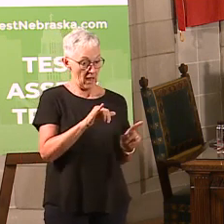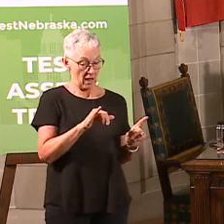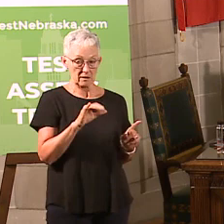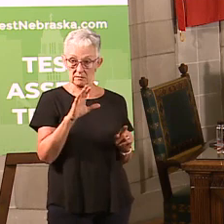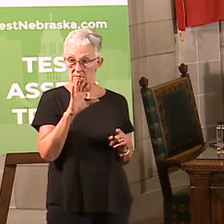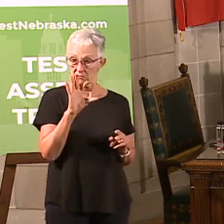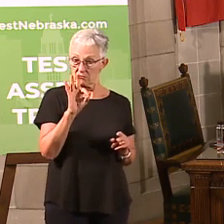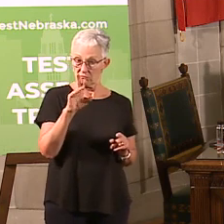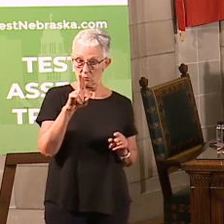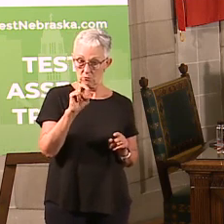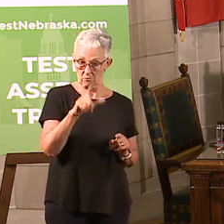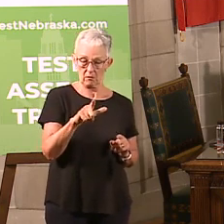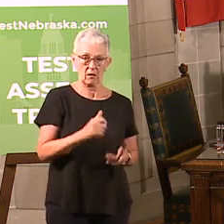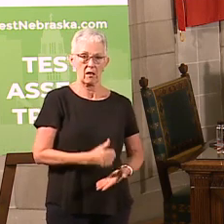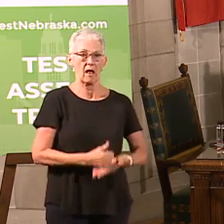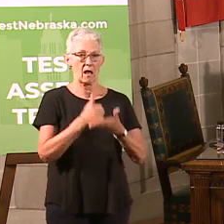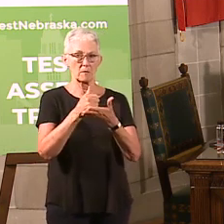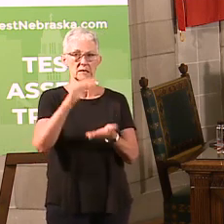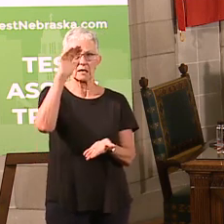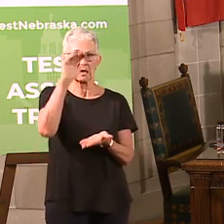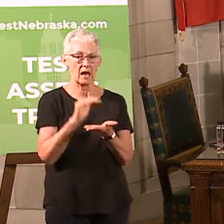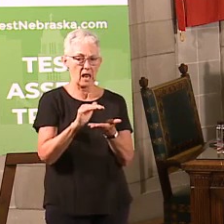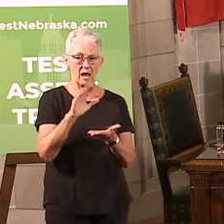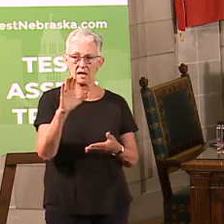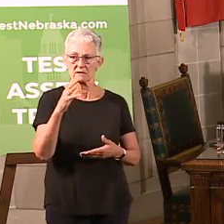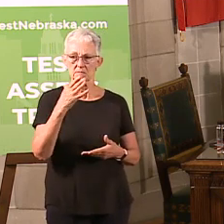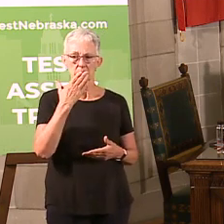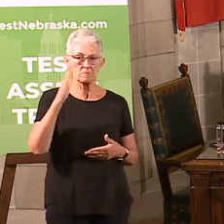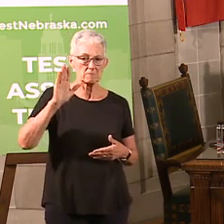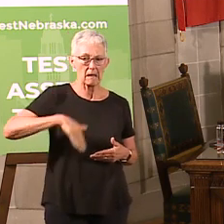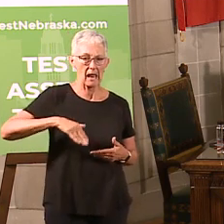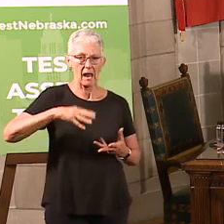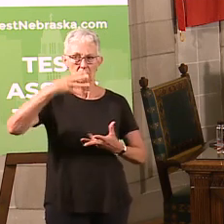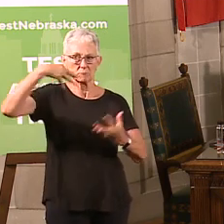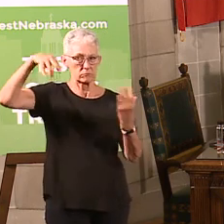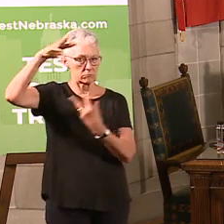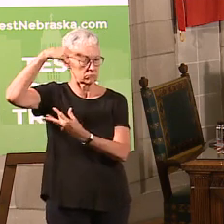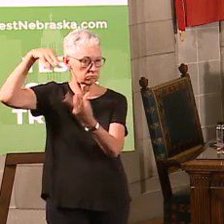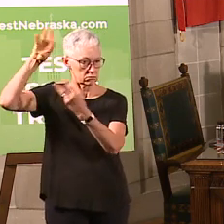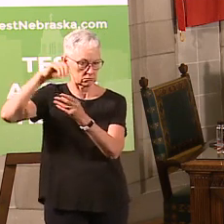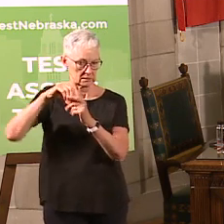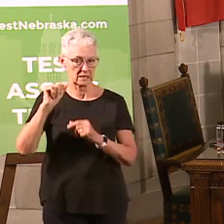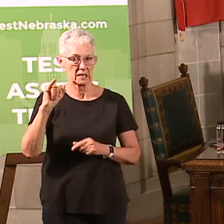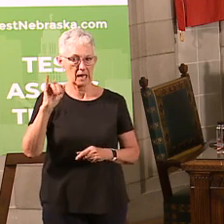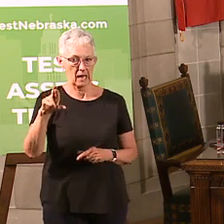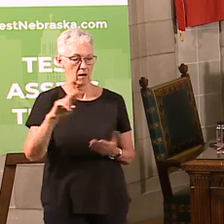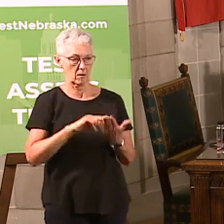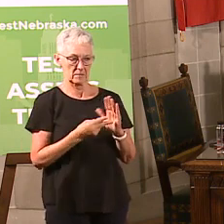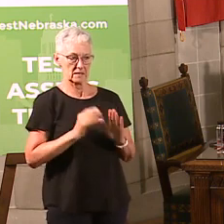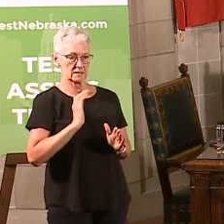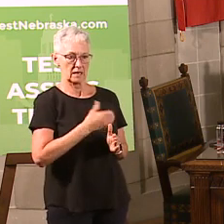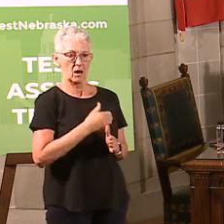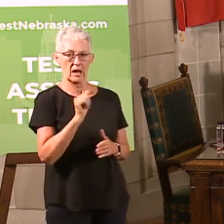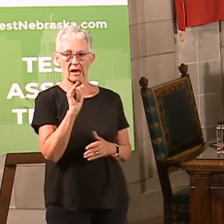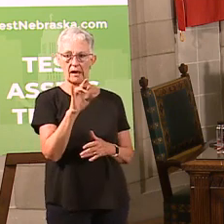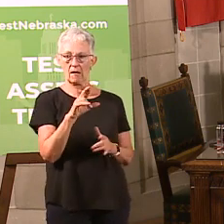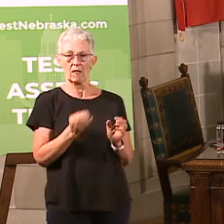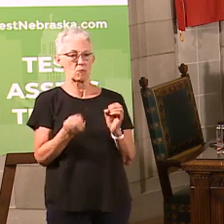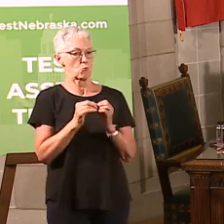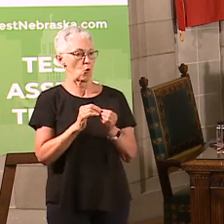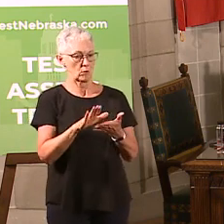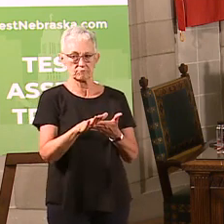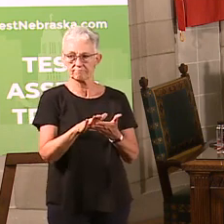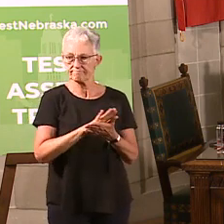sector, driving economic growth, creating jobs, and improving air quality. They exist to provide consumers with clean